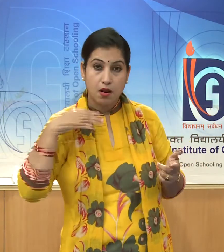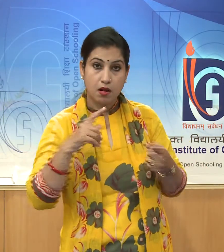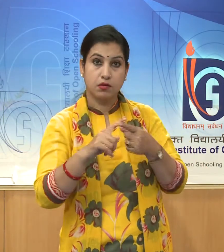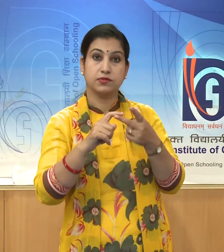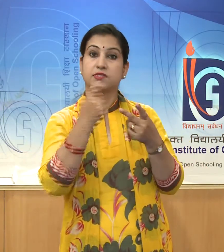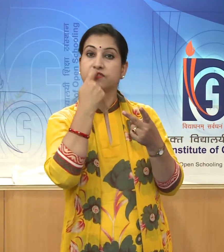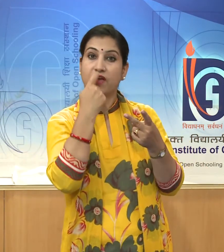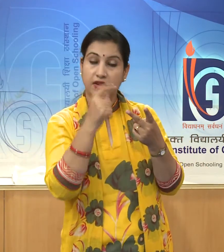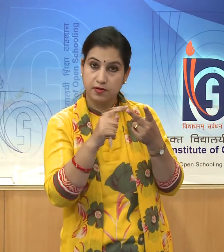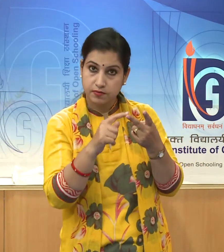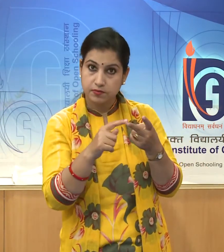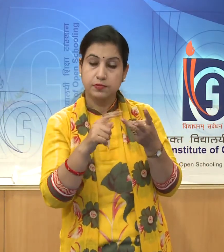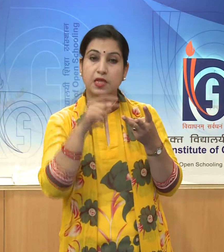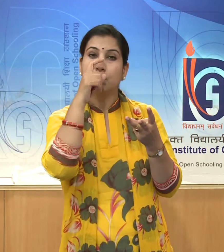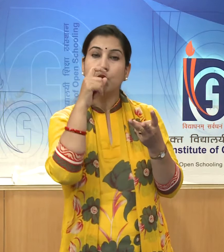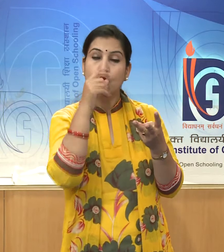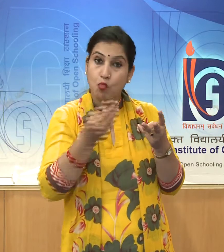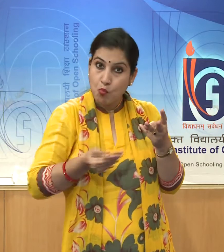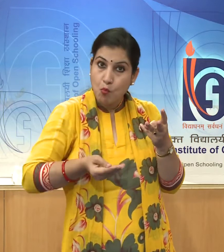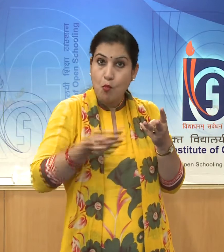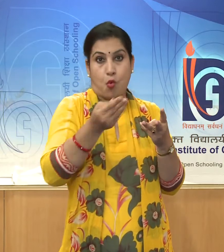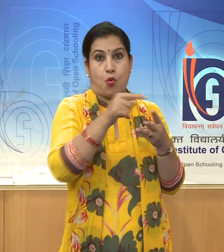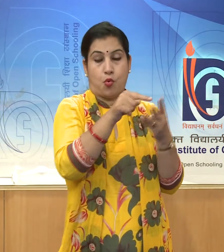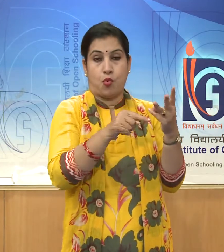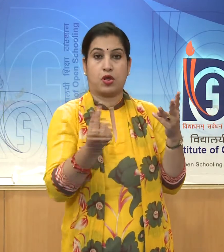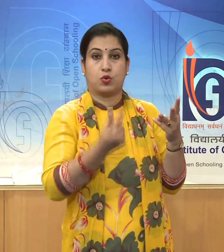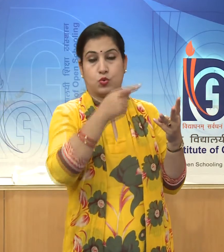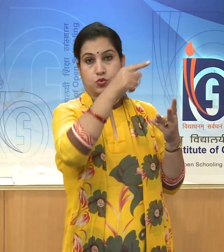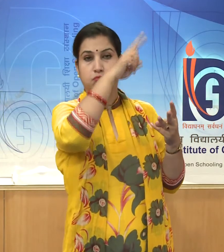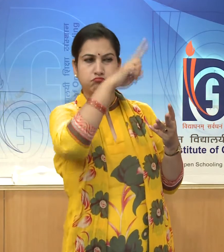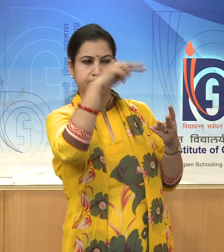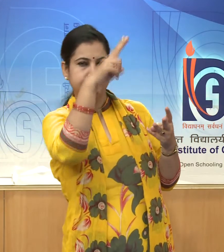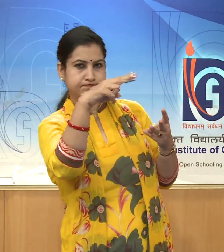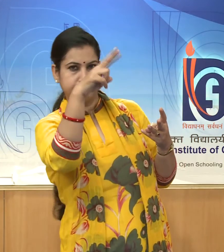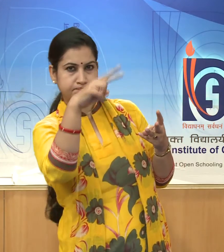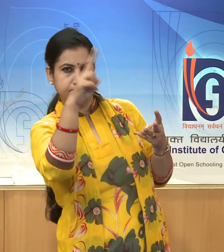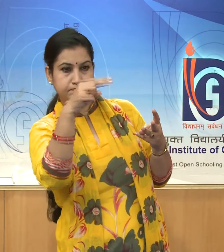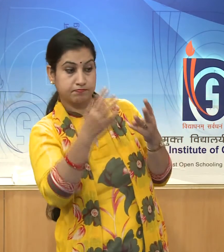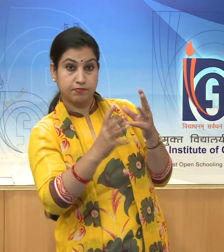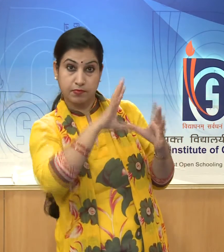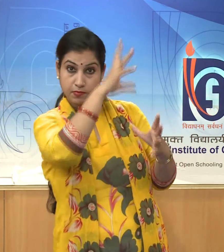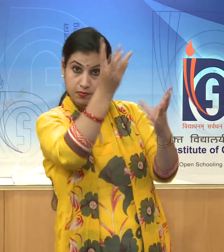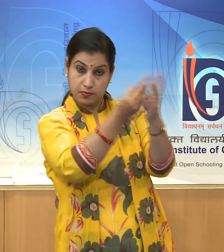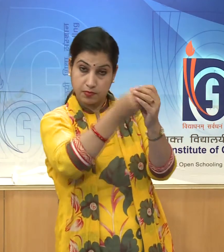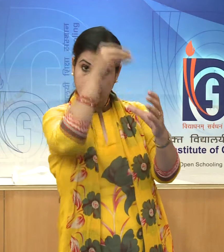white, and blue tones to unite